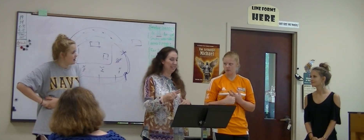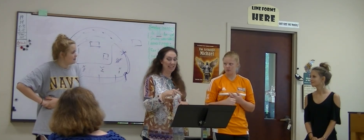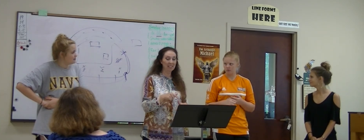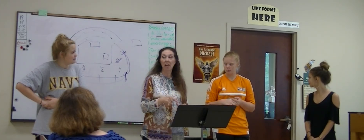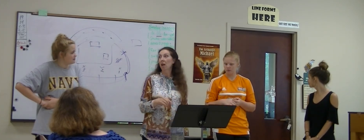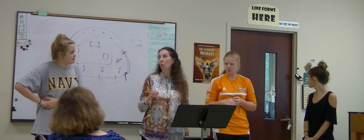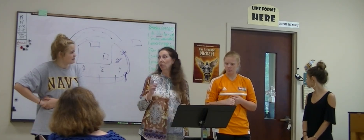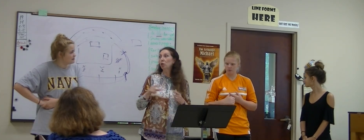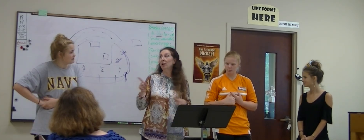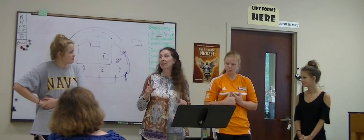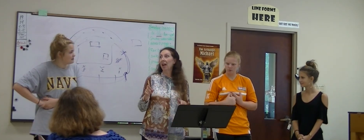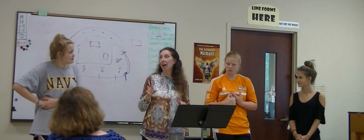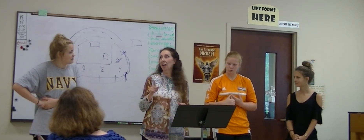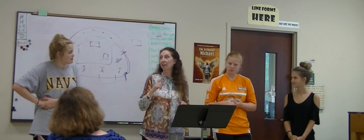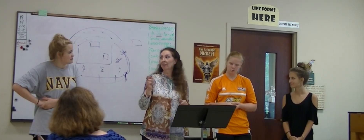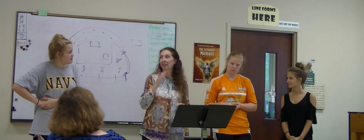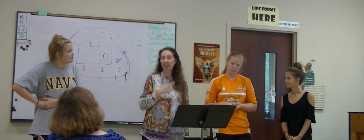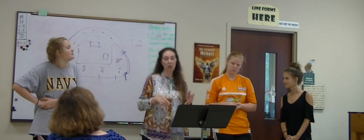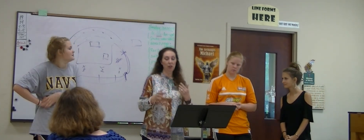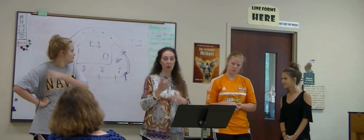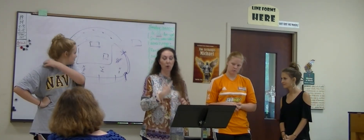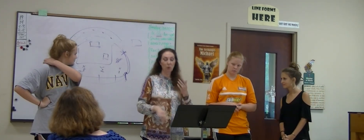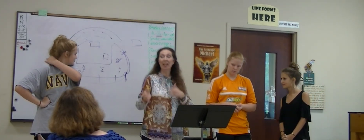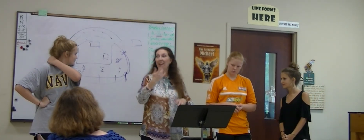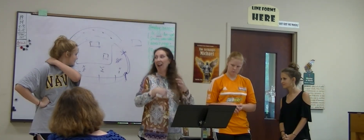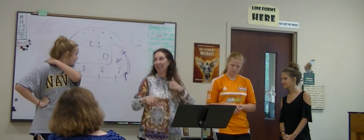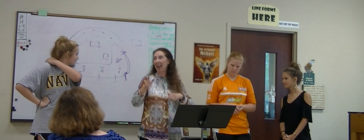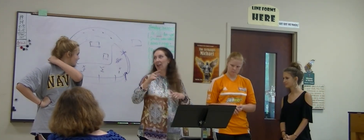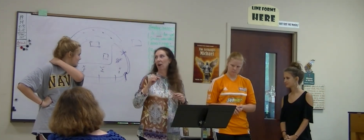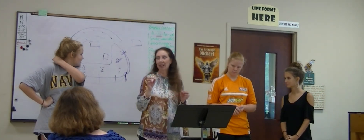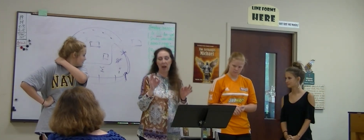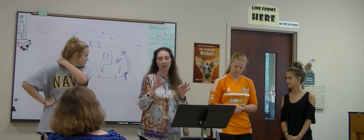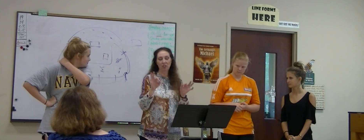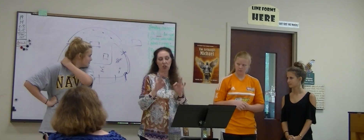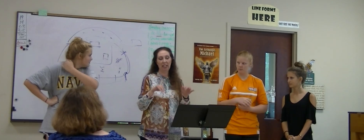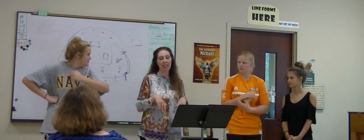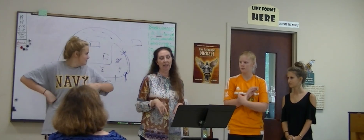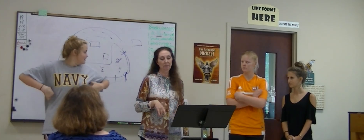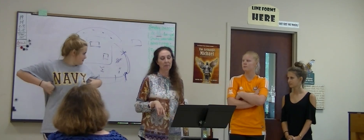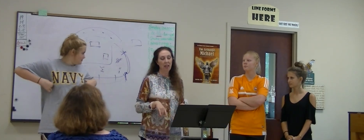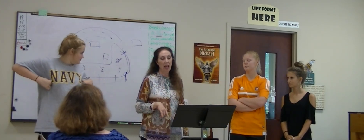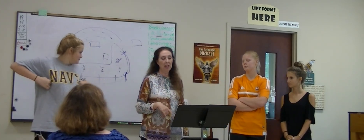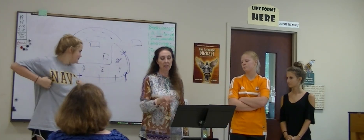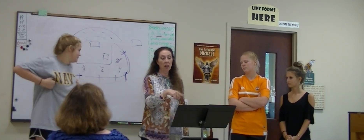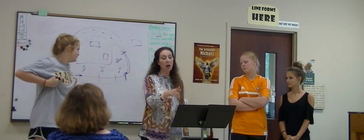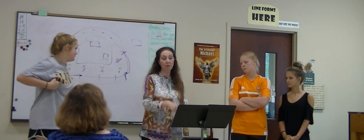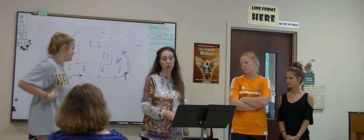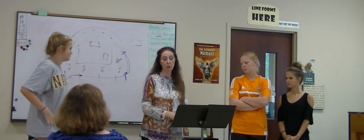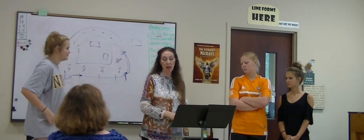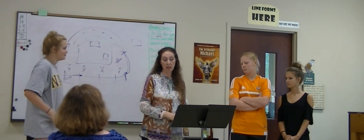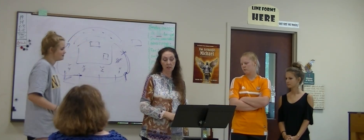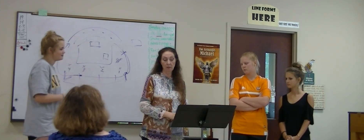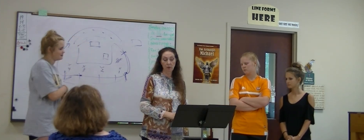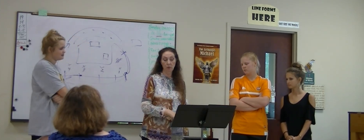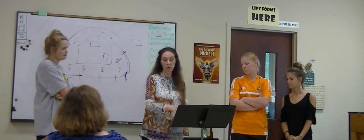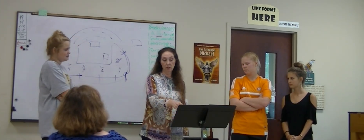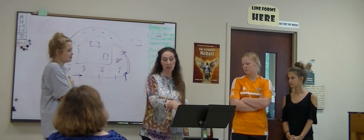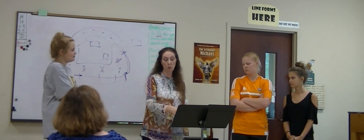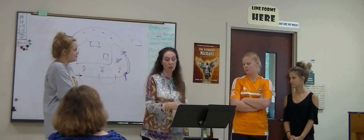is. Once you get that, you'll really like that. Right now it's tricky, and a lot of it's repetitive. You see, once